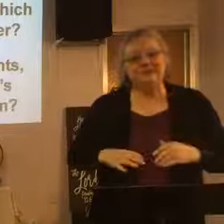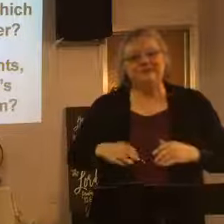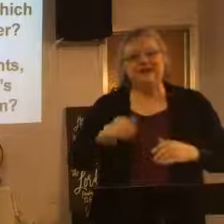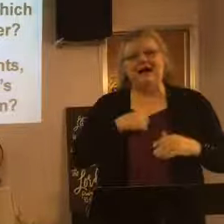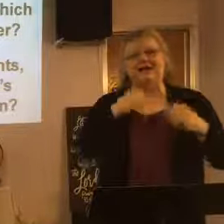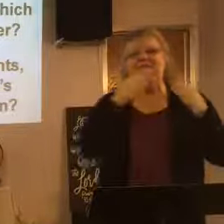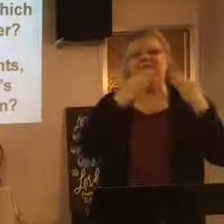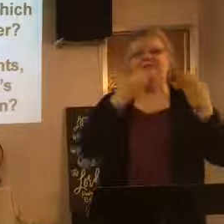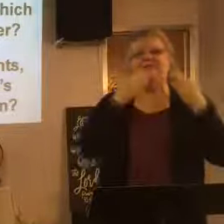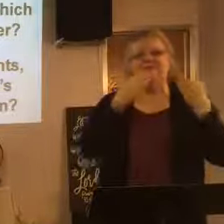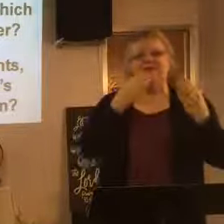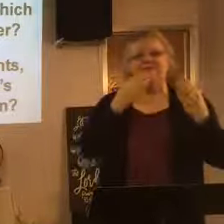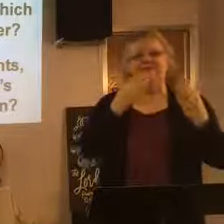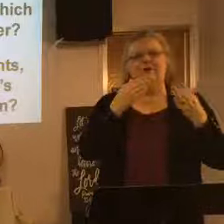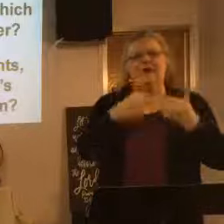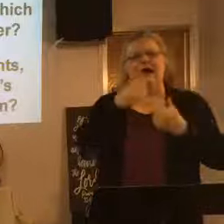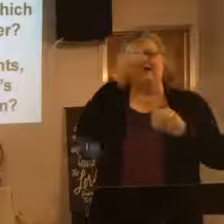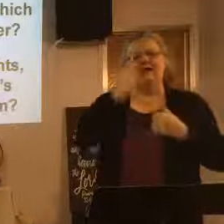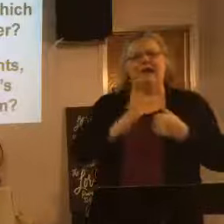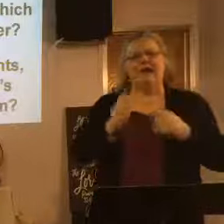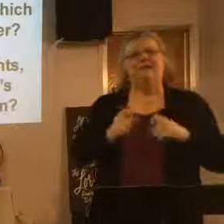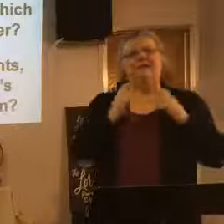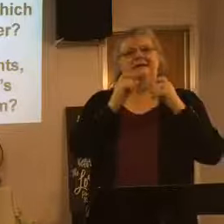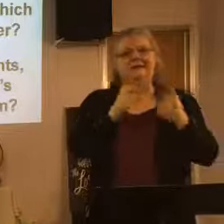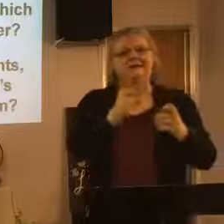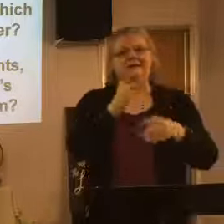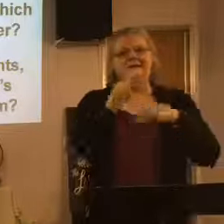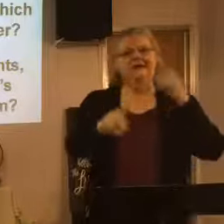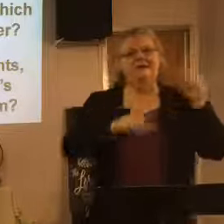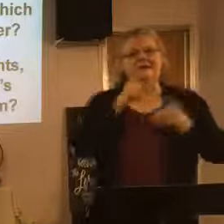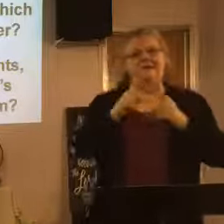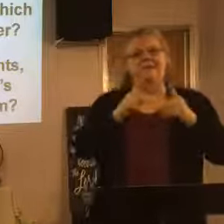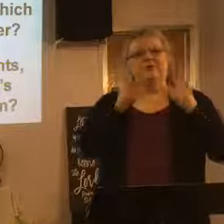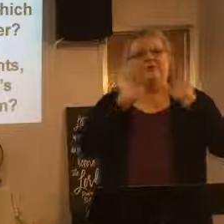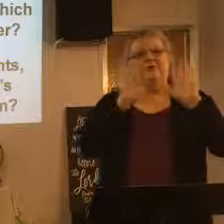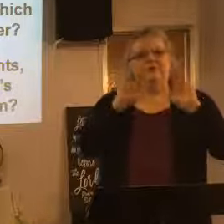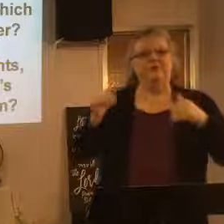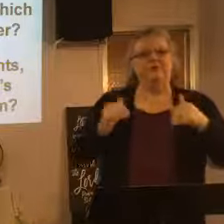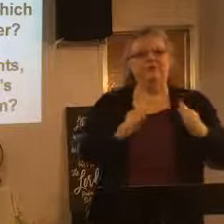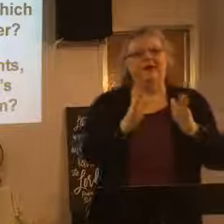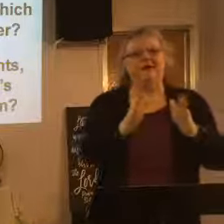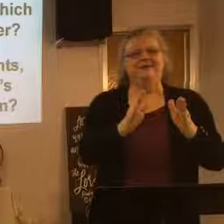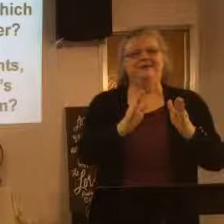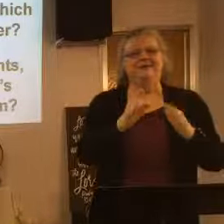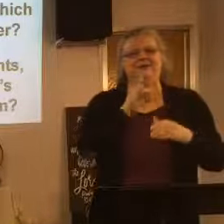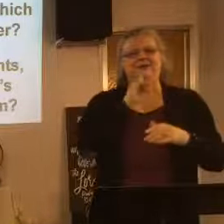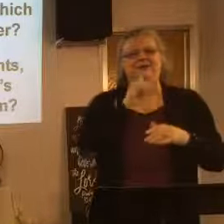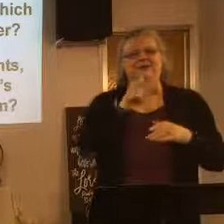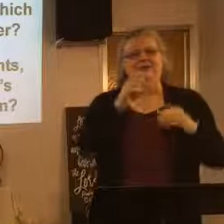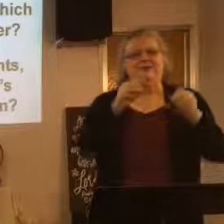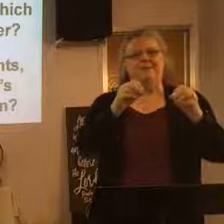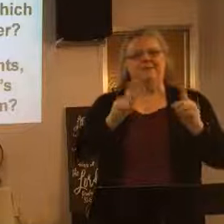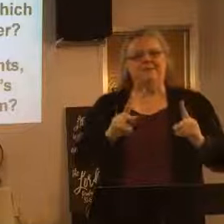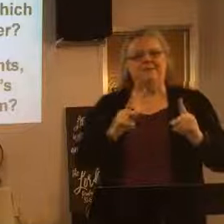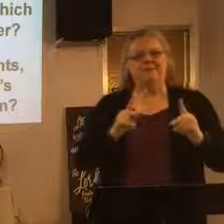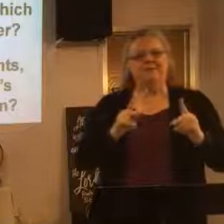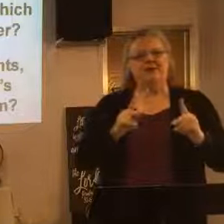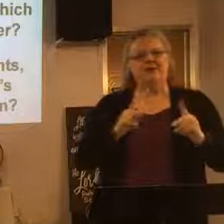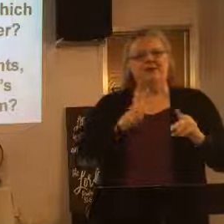grateful for how God gifts so many wonderful people in so many wonderful ways. What a privilege to be a